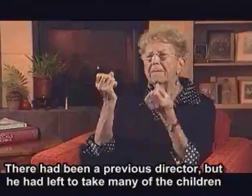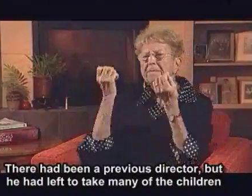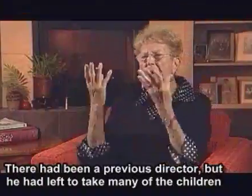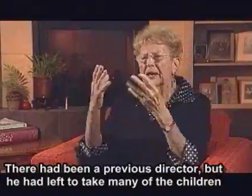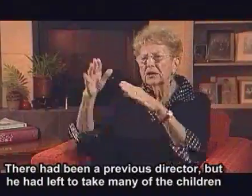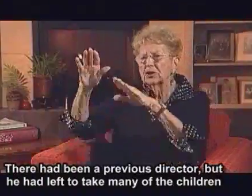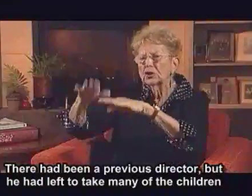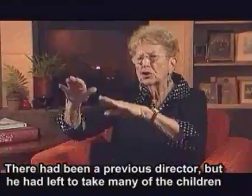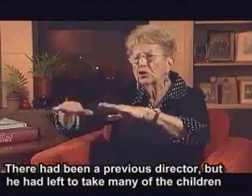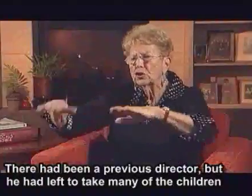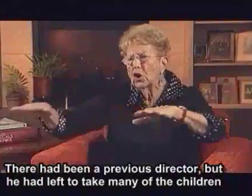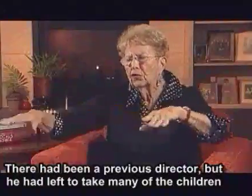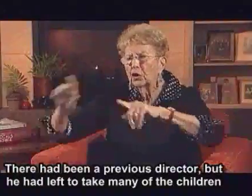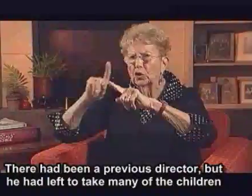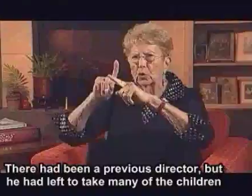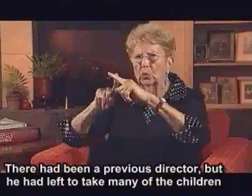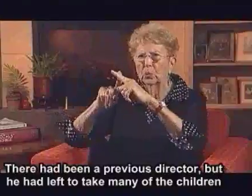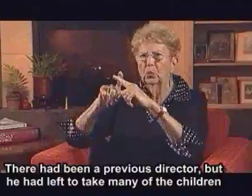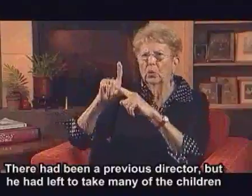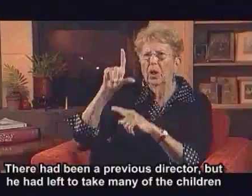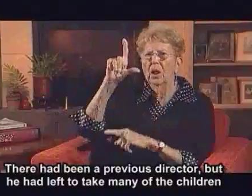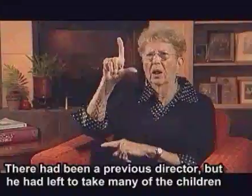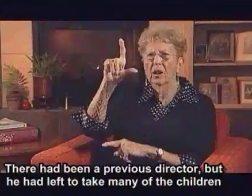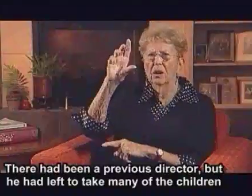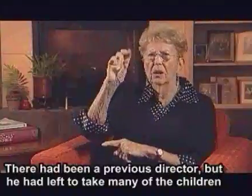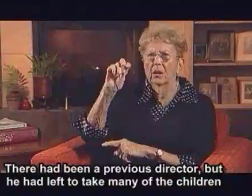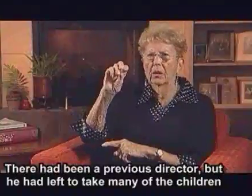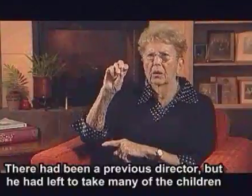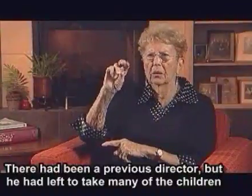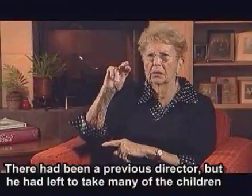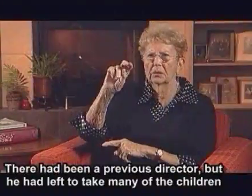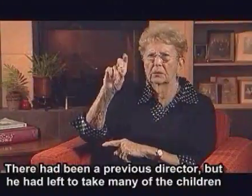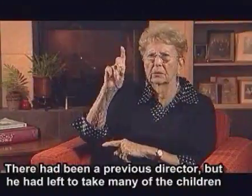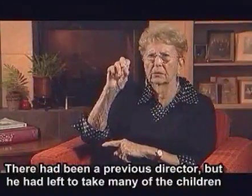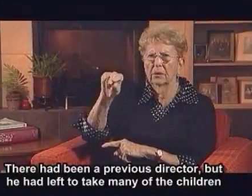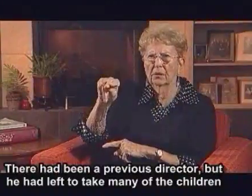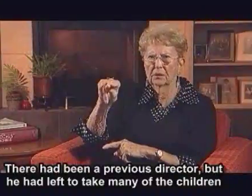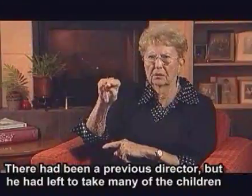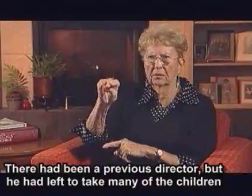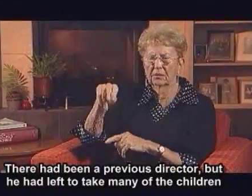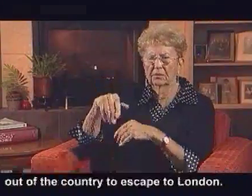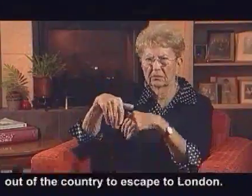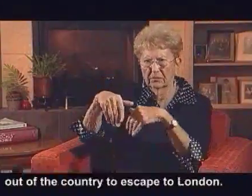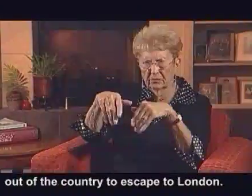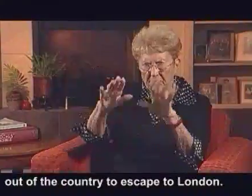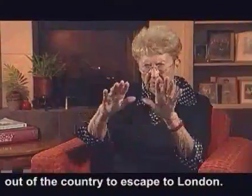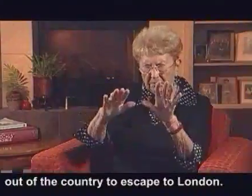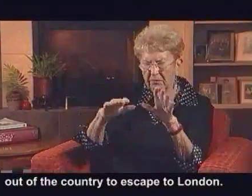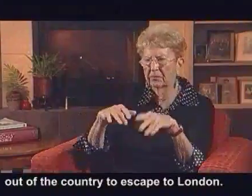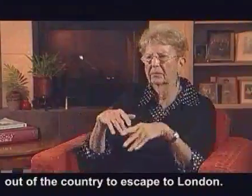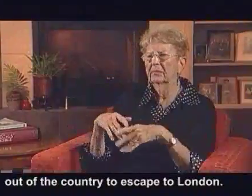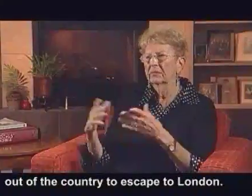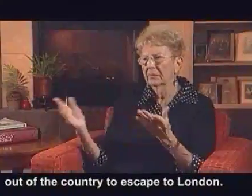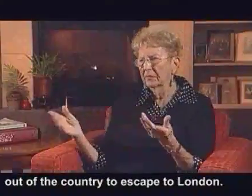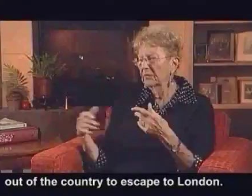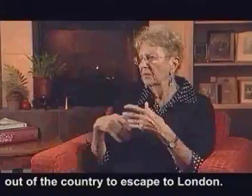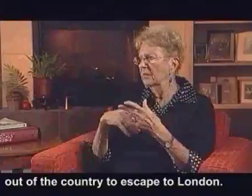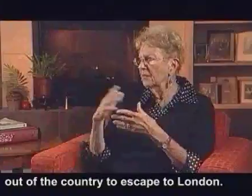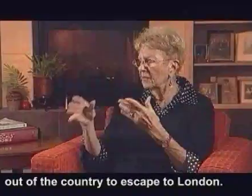There had been a previous director, but he had left to take many of the children out of the country to escape to London.